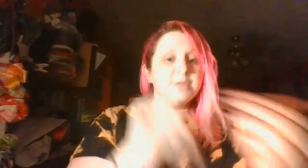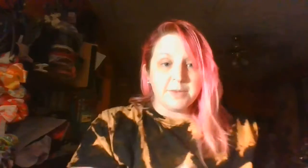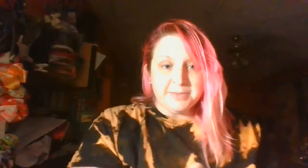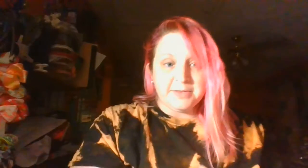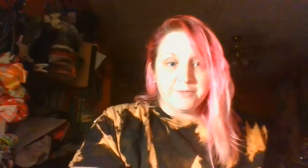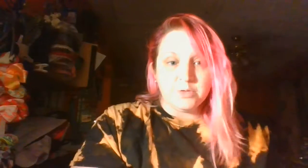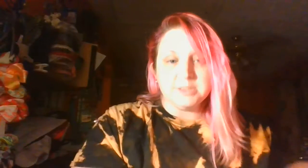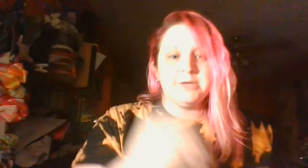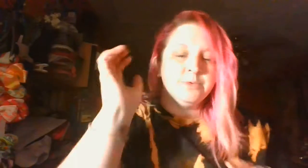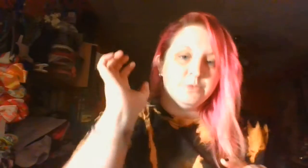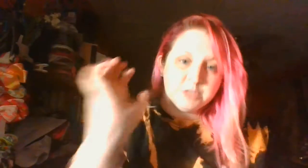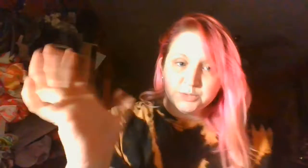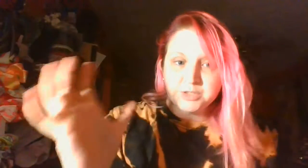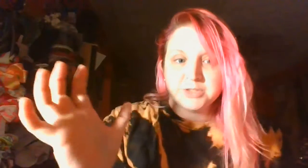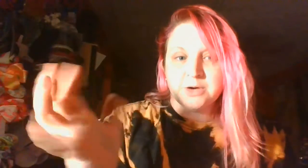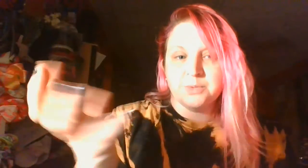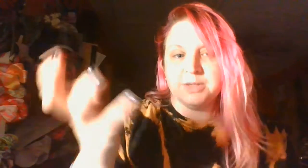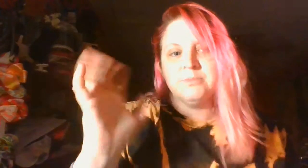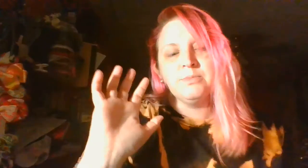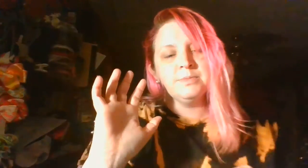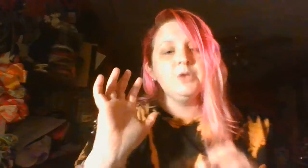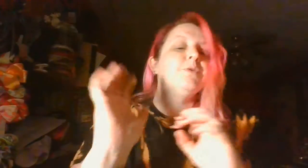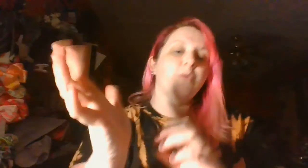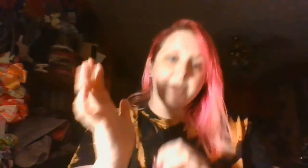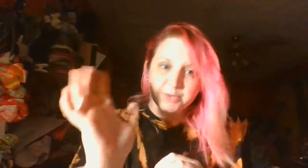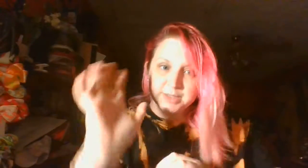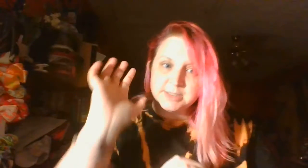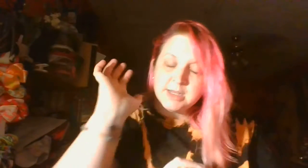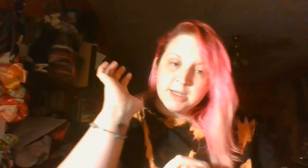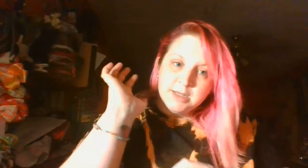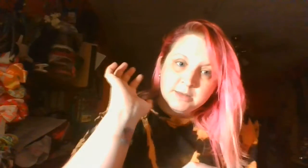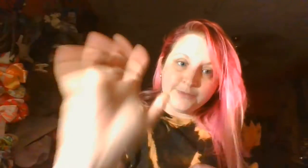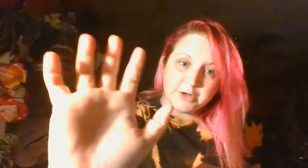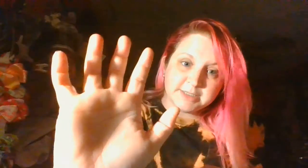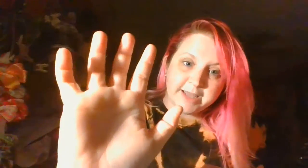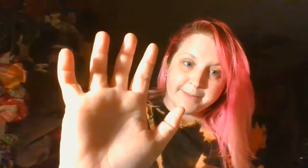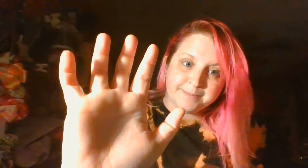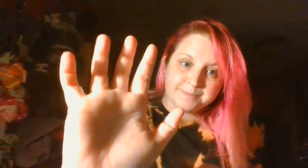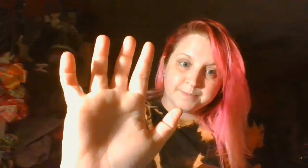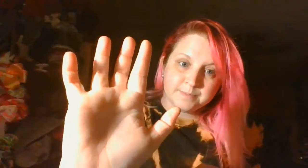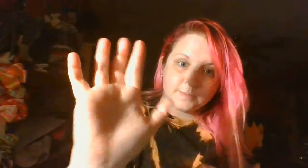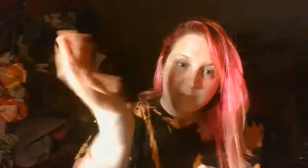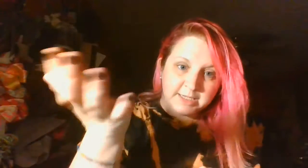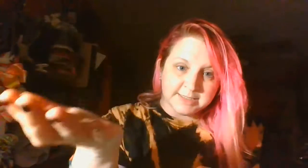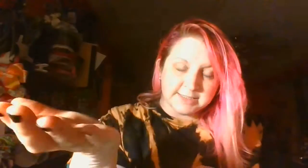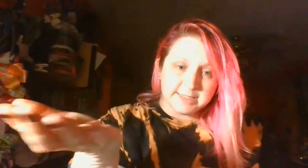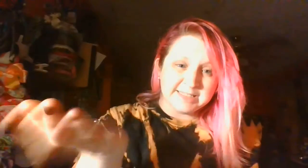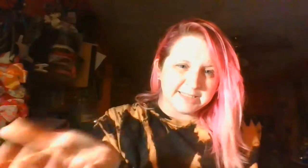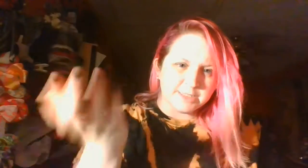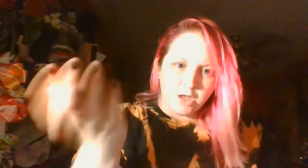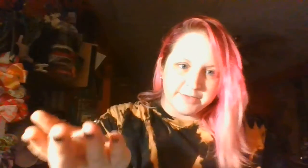about the difficulty, which is where you start with you're reporting to us the first step, easiest